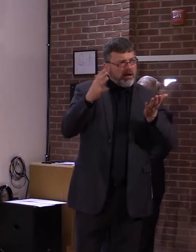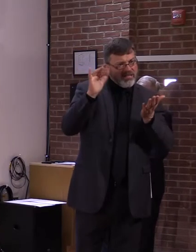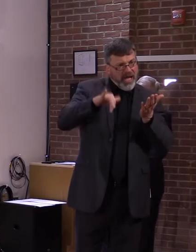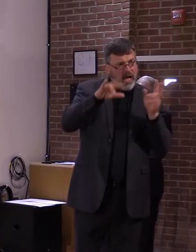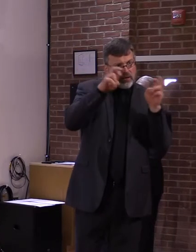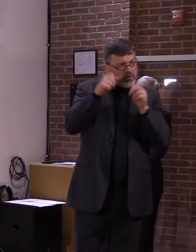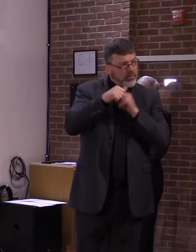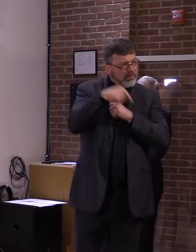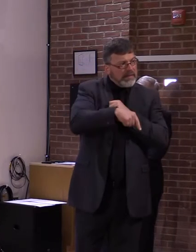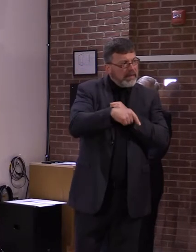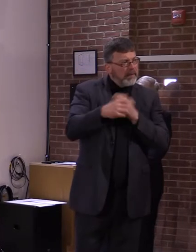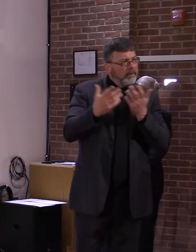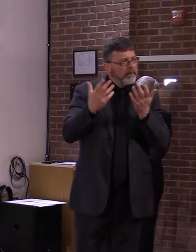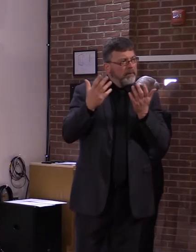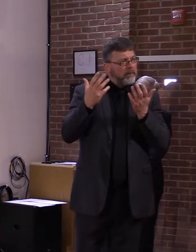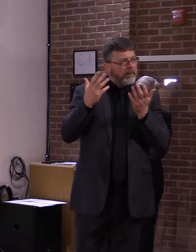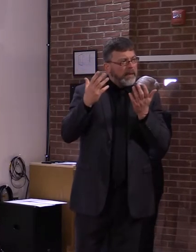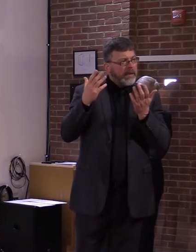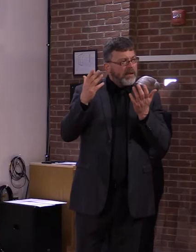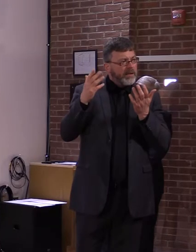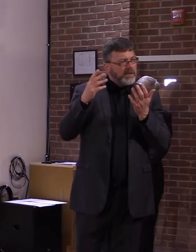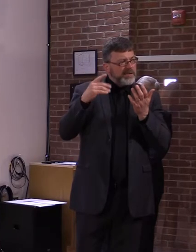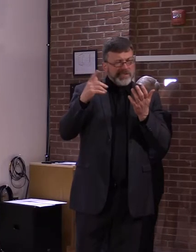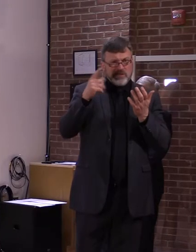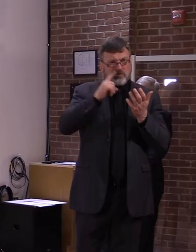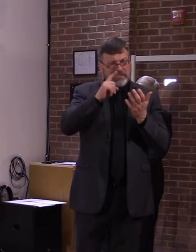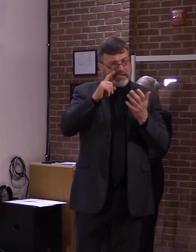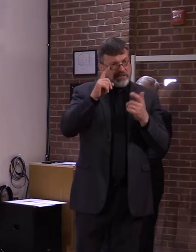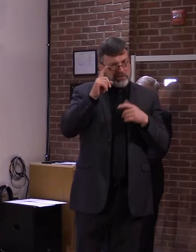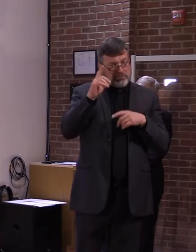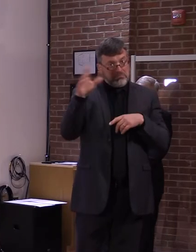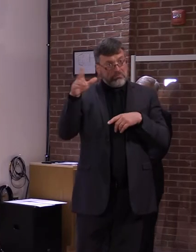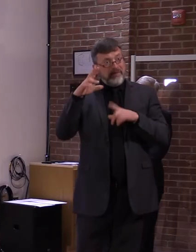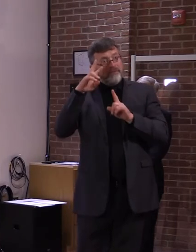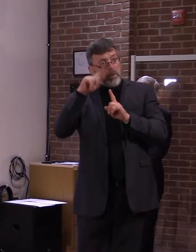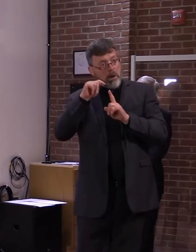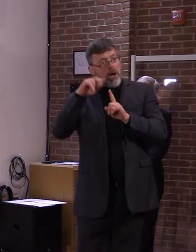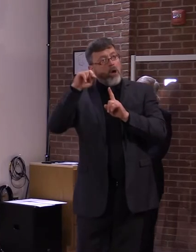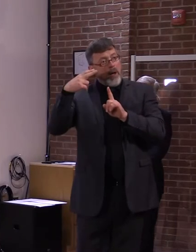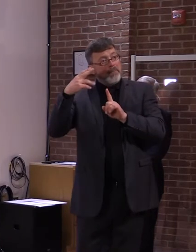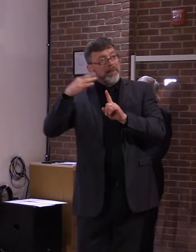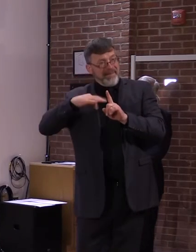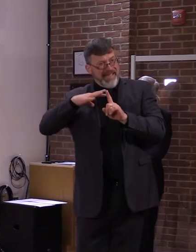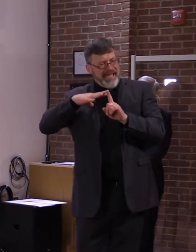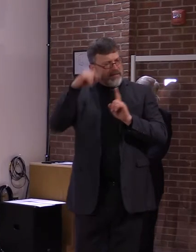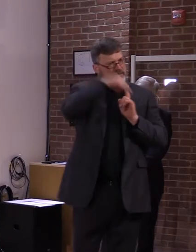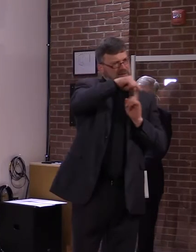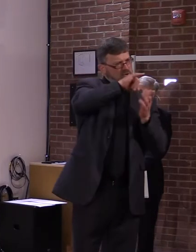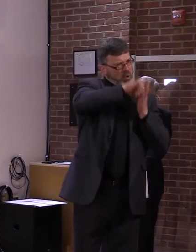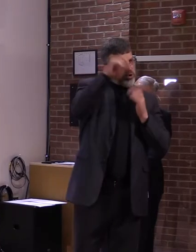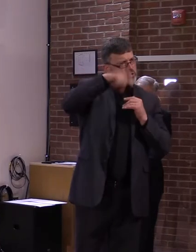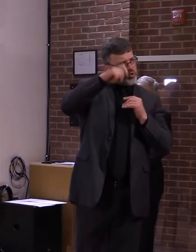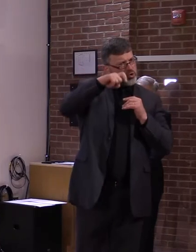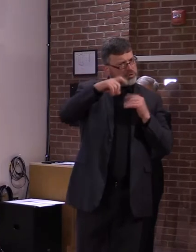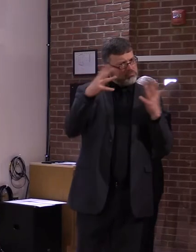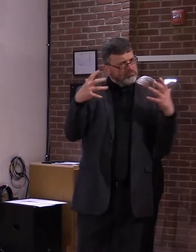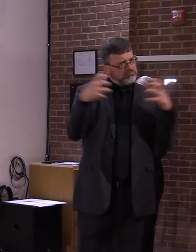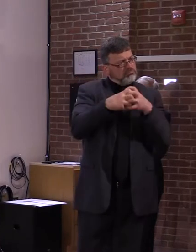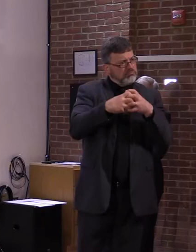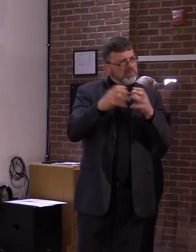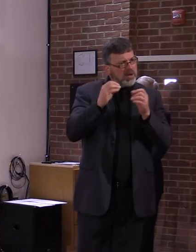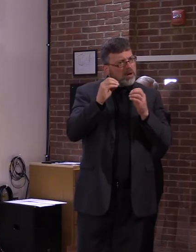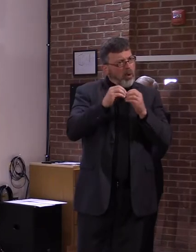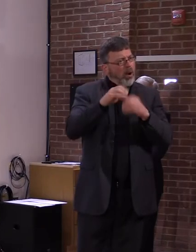a focus? I have talked with other governors about this issue across the nation, as well early